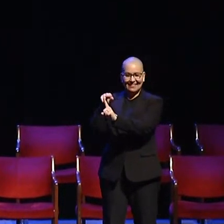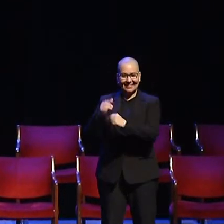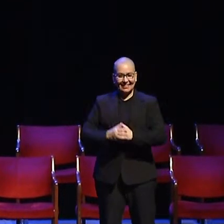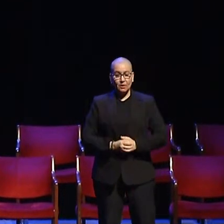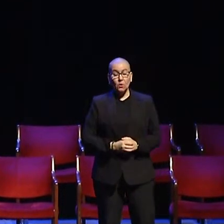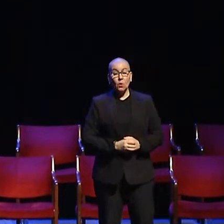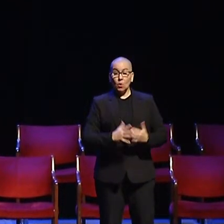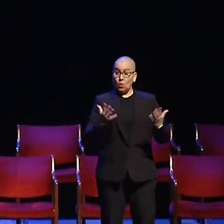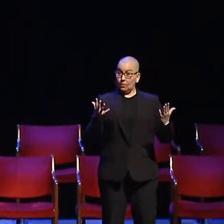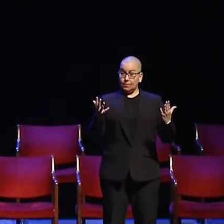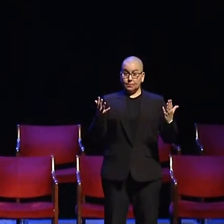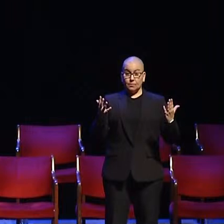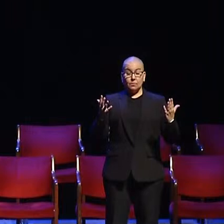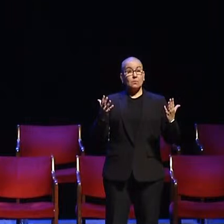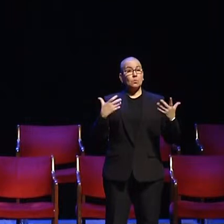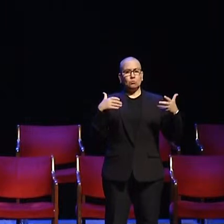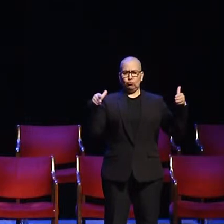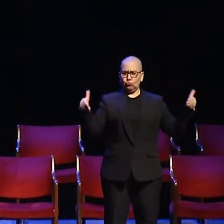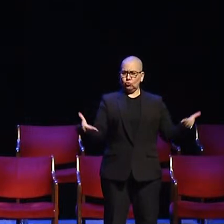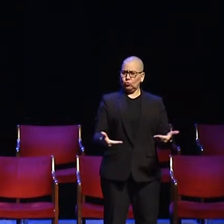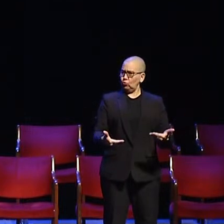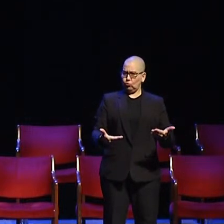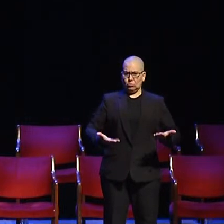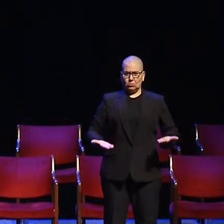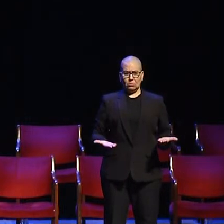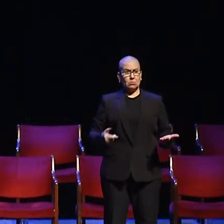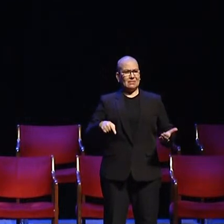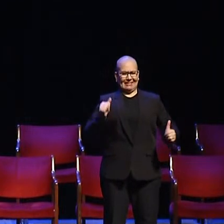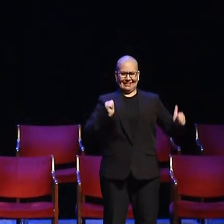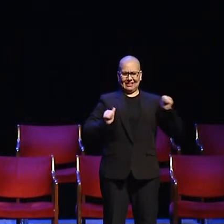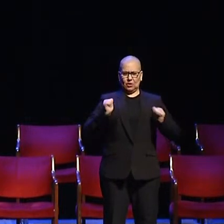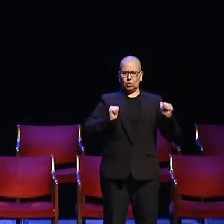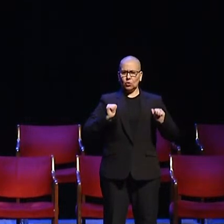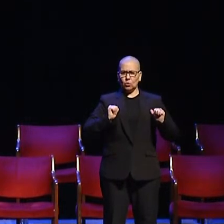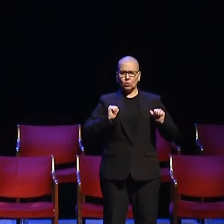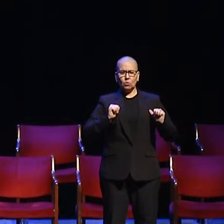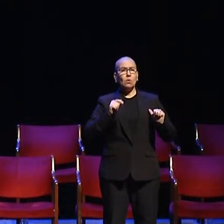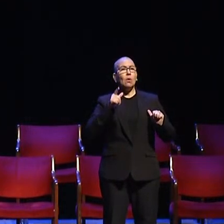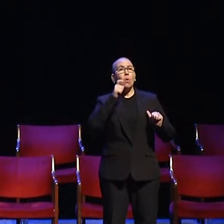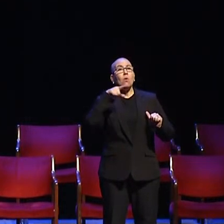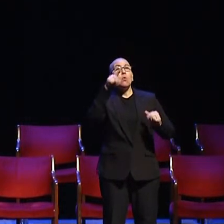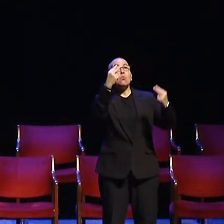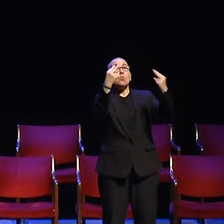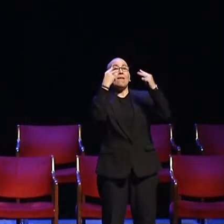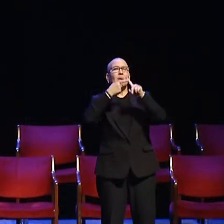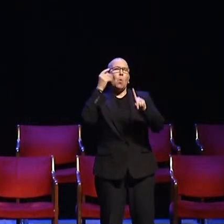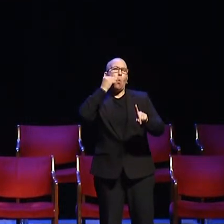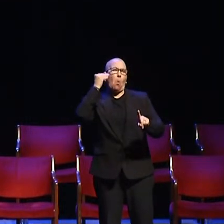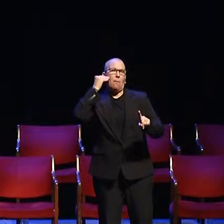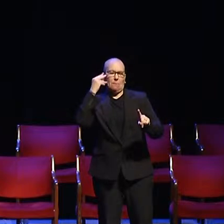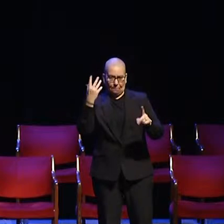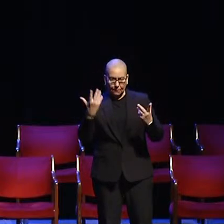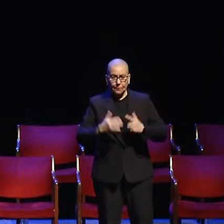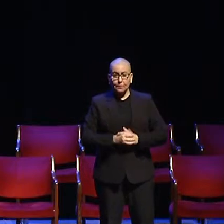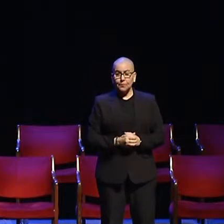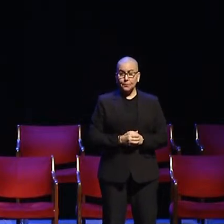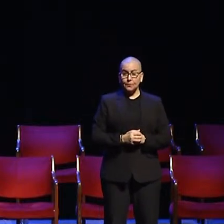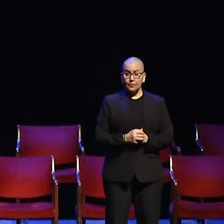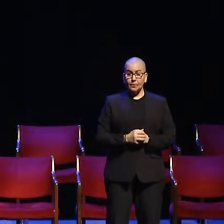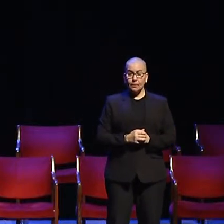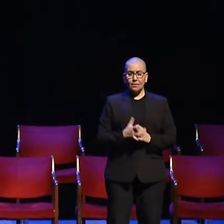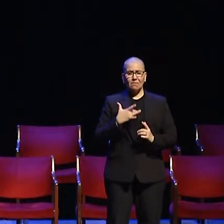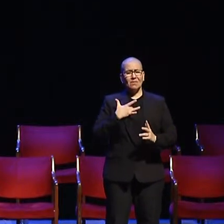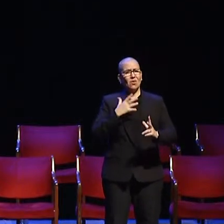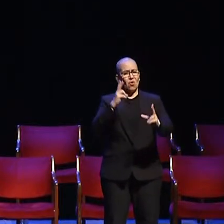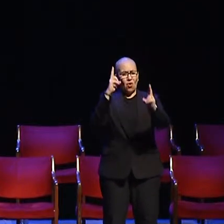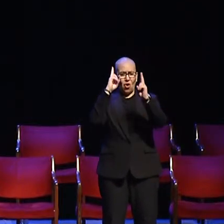home, this is a moment to celebrate coming together as one Minnesota. We're here today to take part in a sacred tradition of our